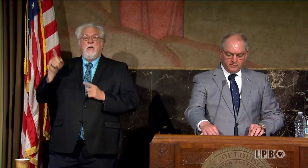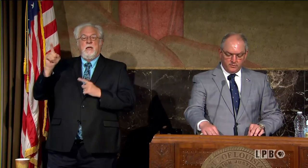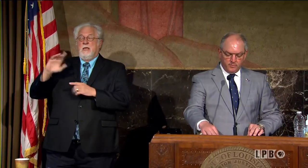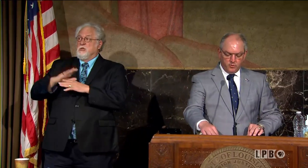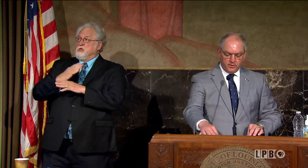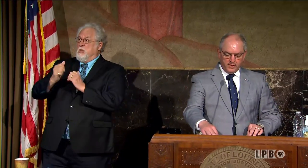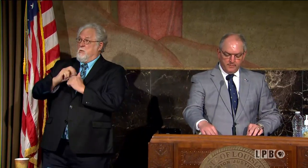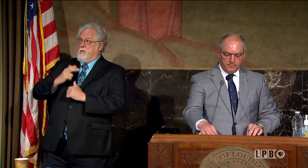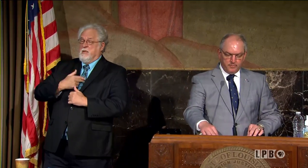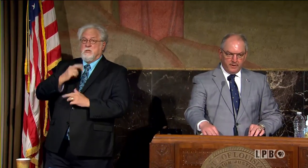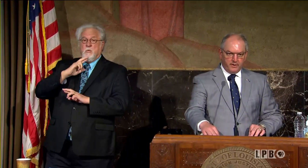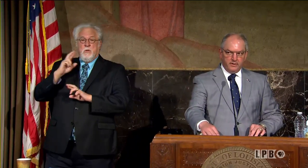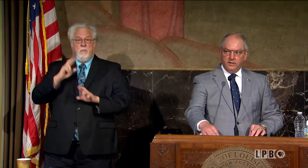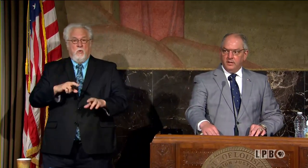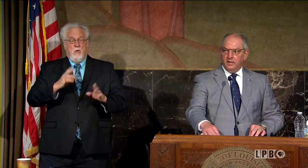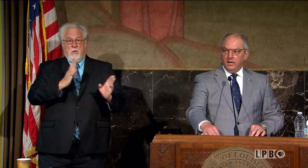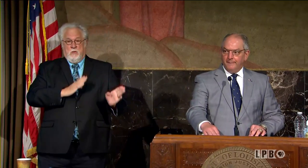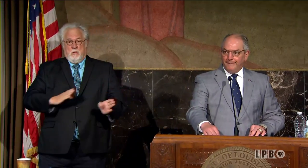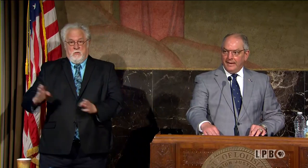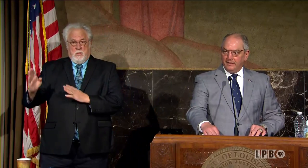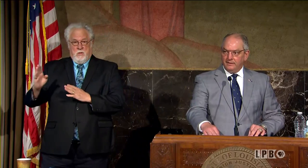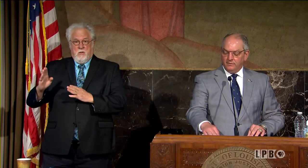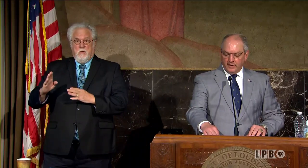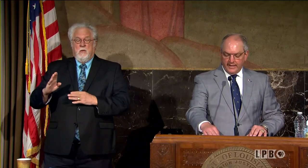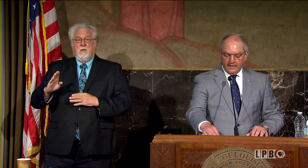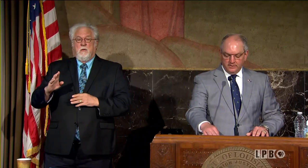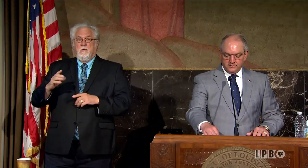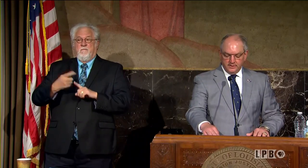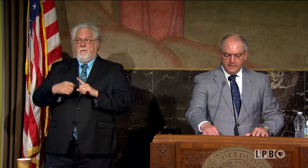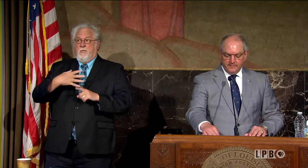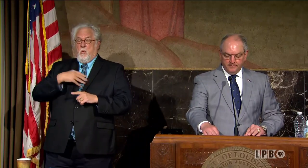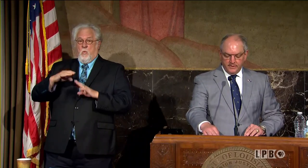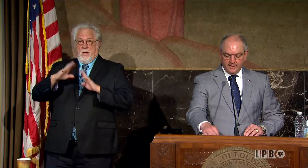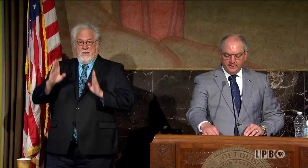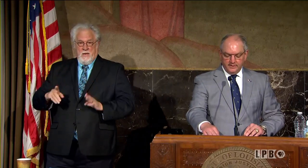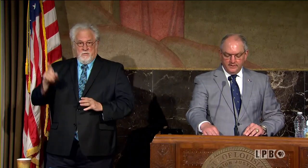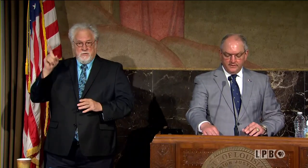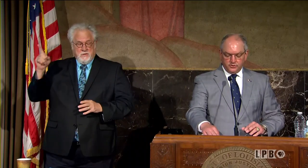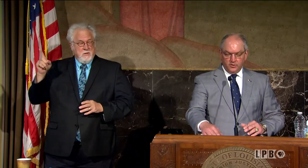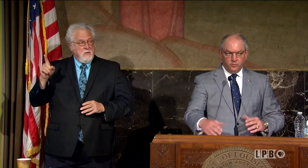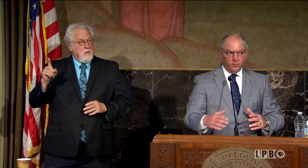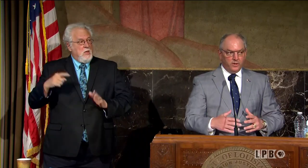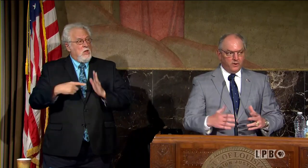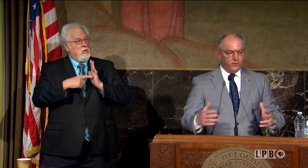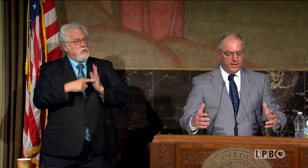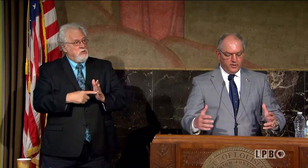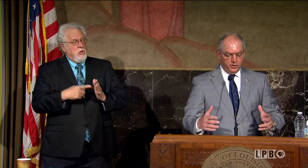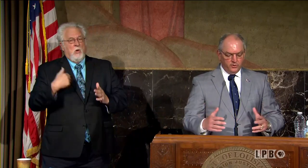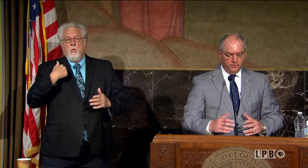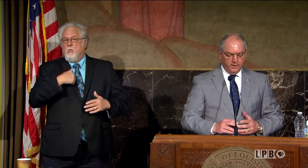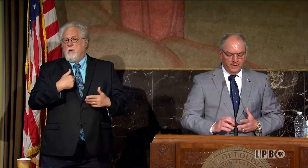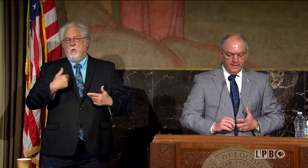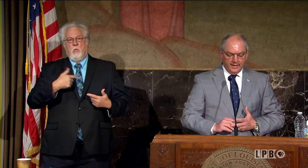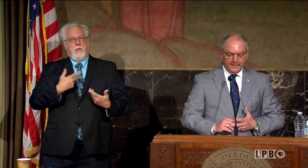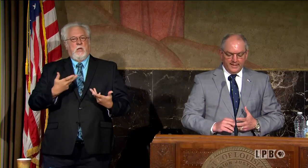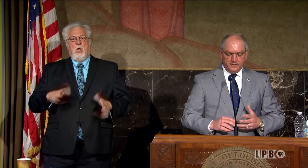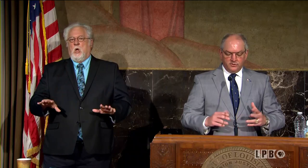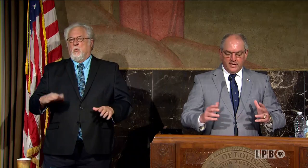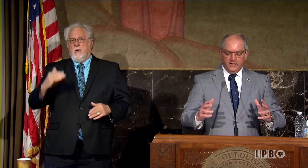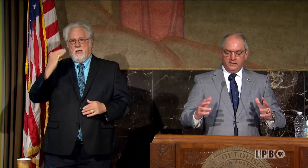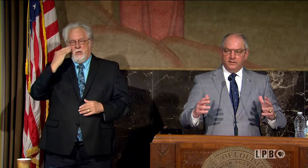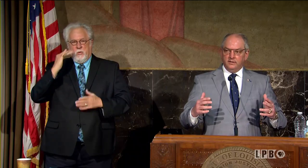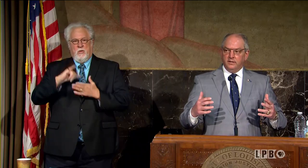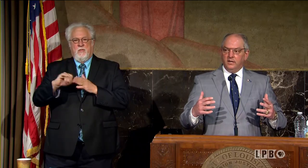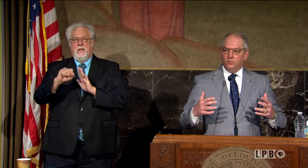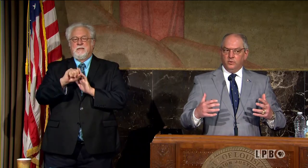shared with us a report that had been prepared by the White House that showed what we already knew, and that